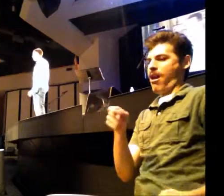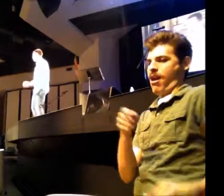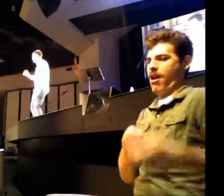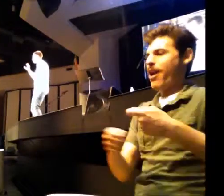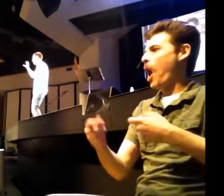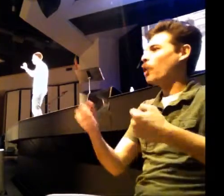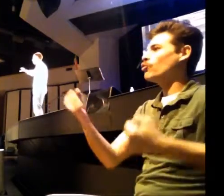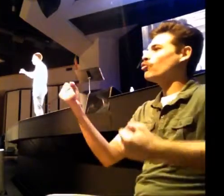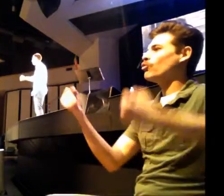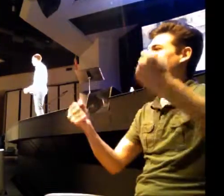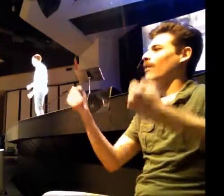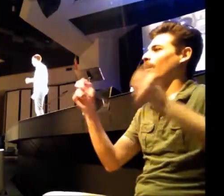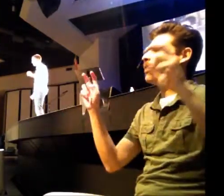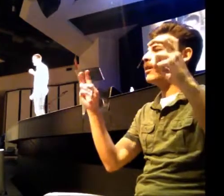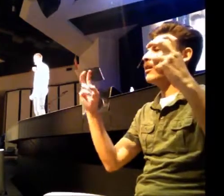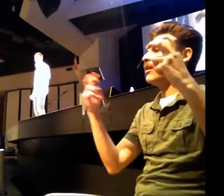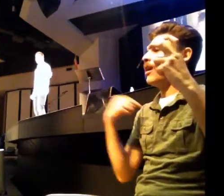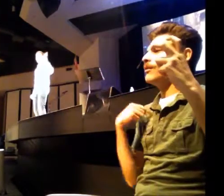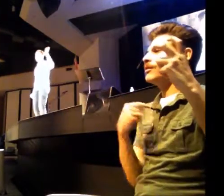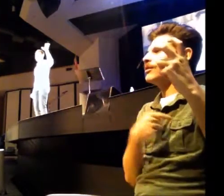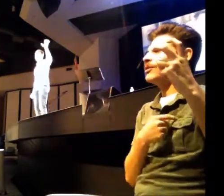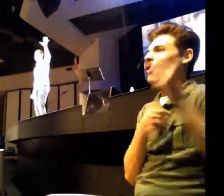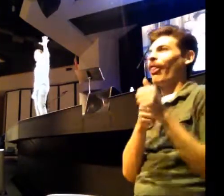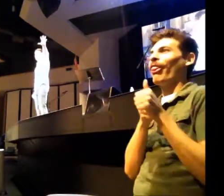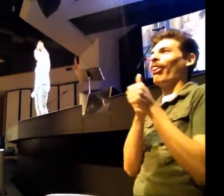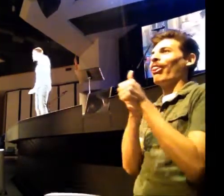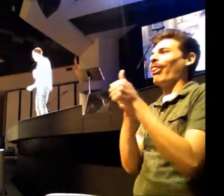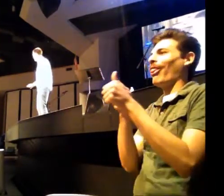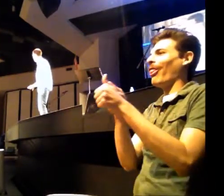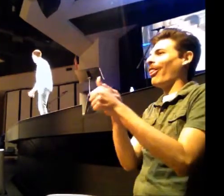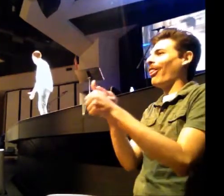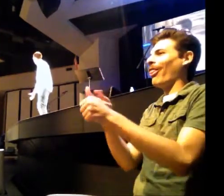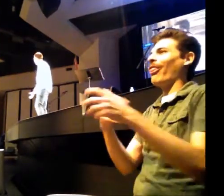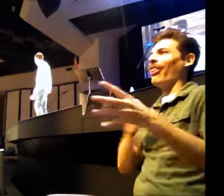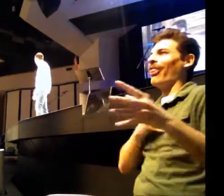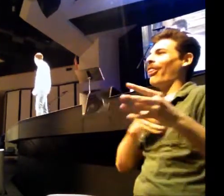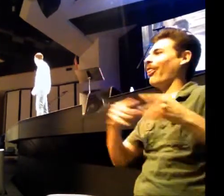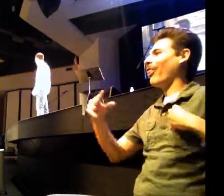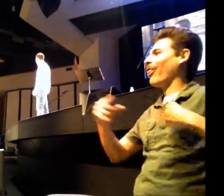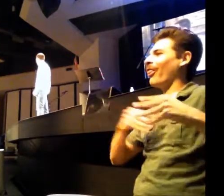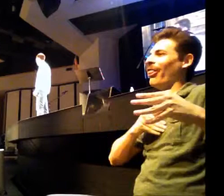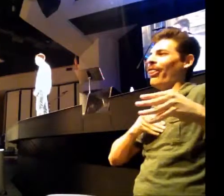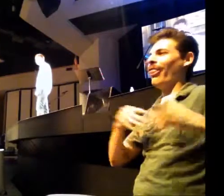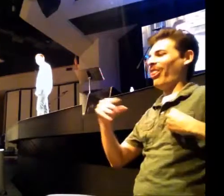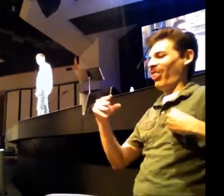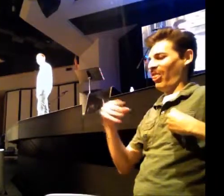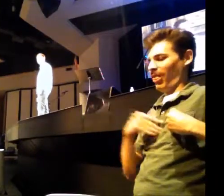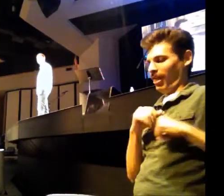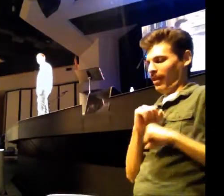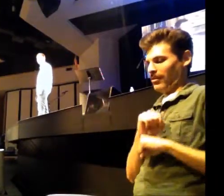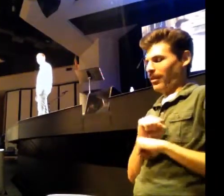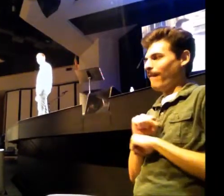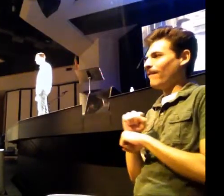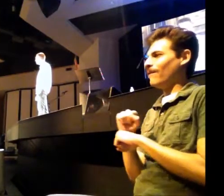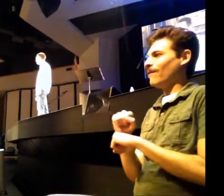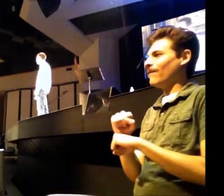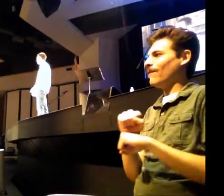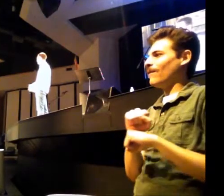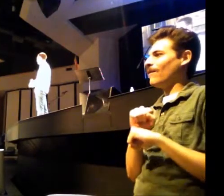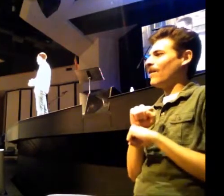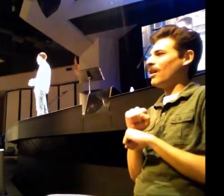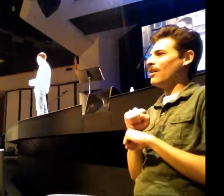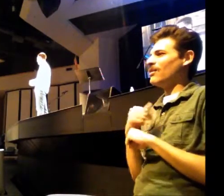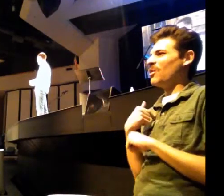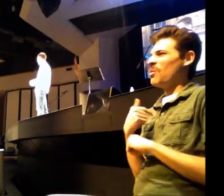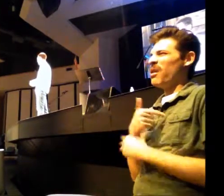we are. They're driving our lives, and suddenly they are our master, and we are the slave, and we struggle. We wonder, how do we get